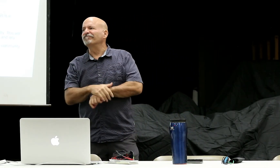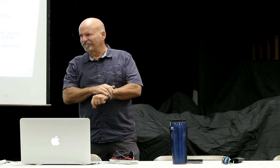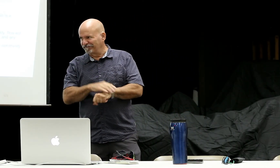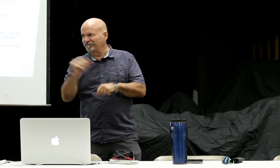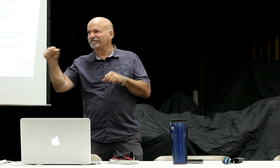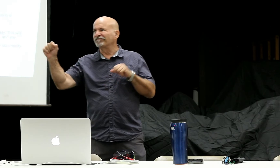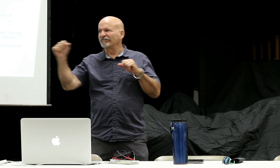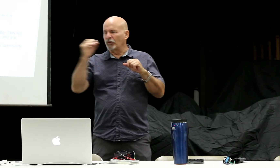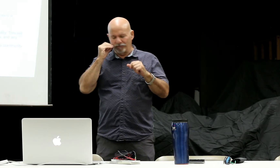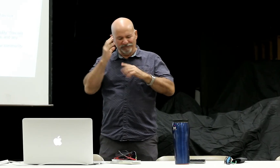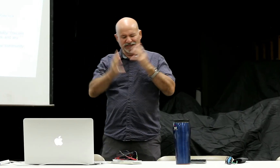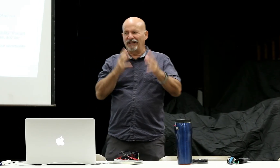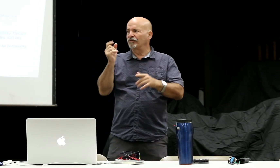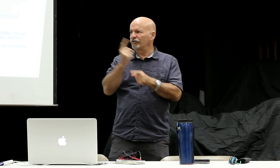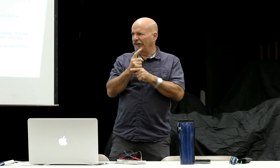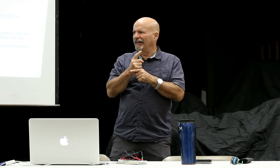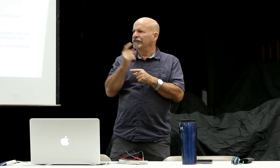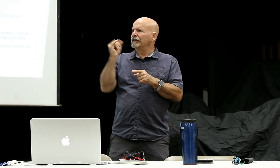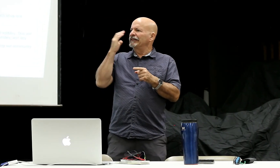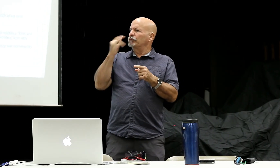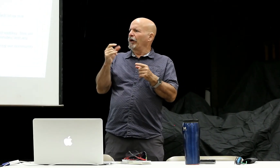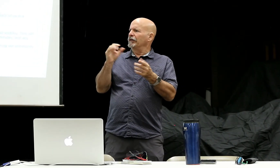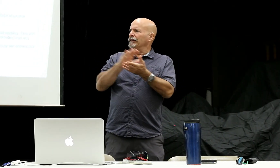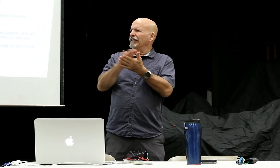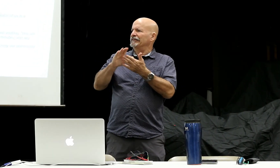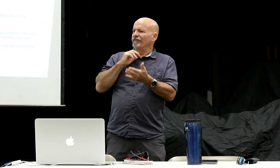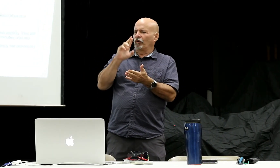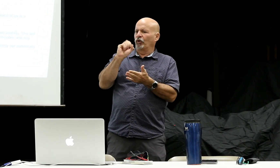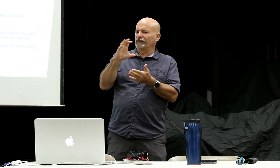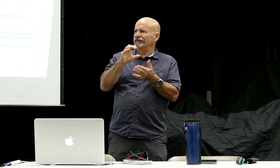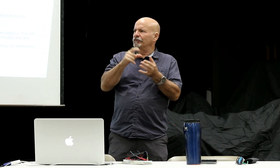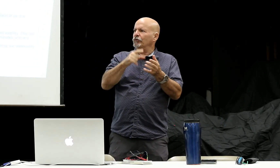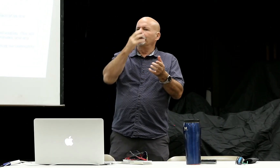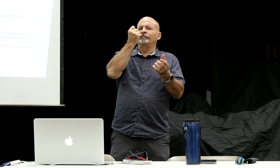didn't want me to be there, or they wanted funding to be cut. And so